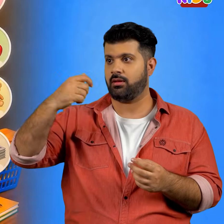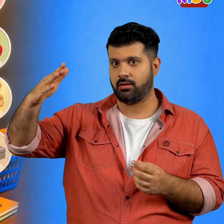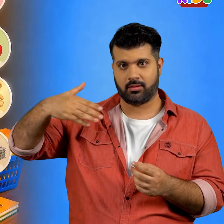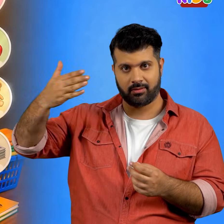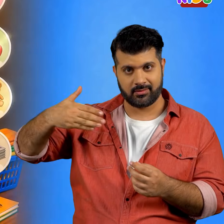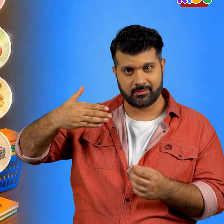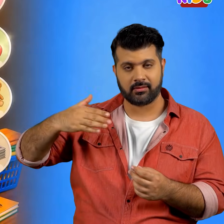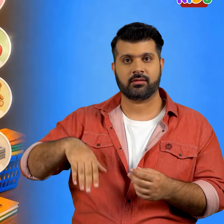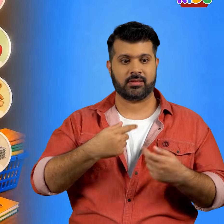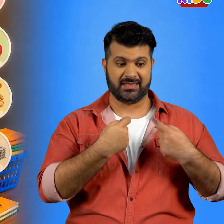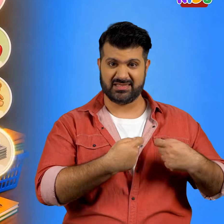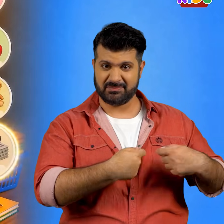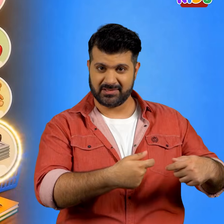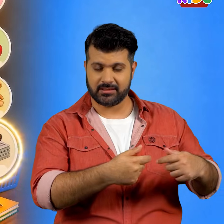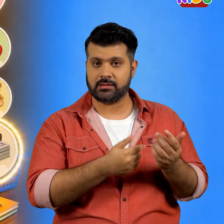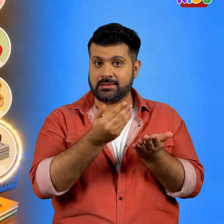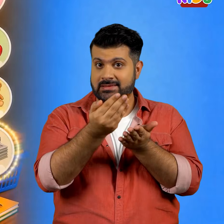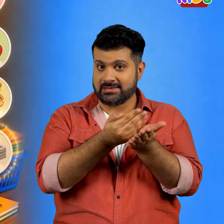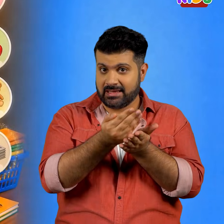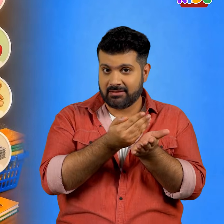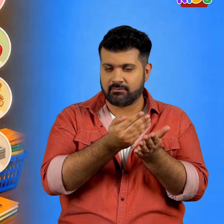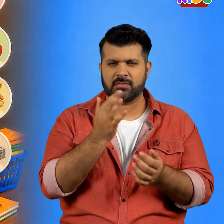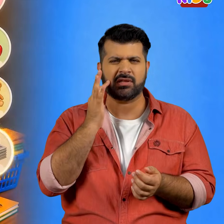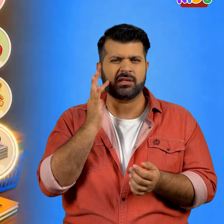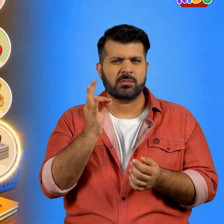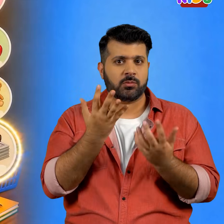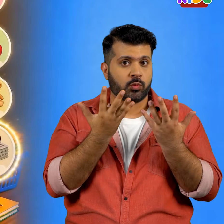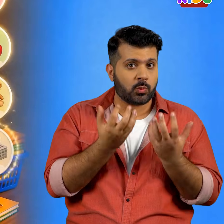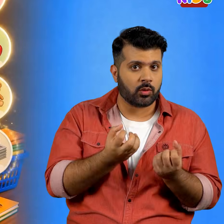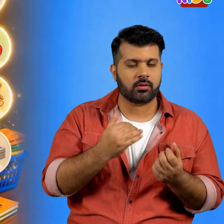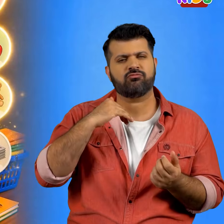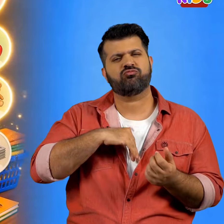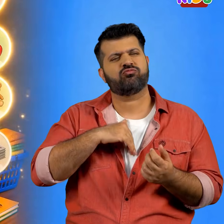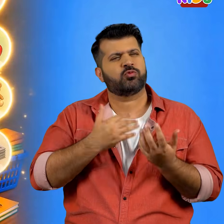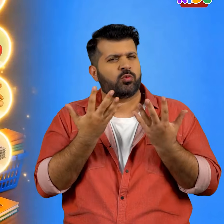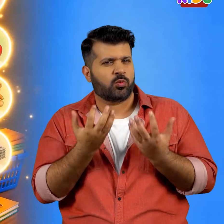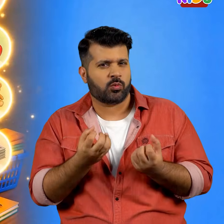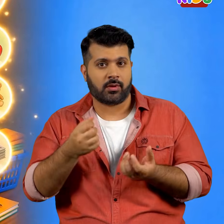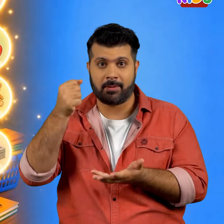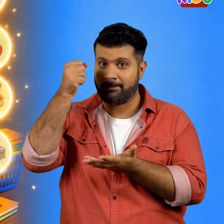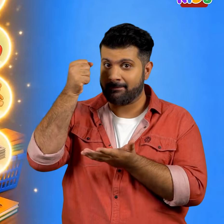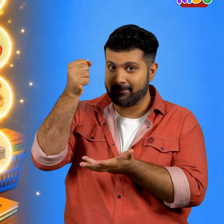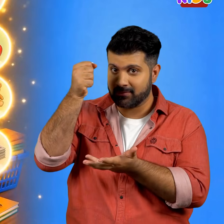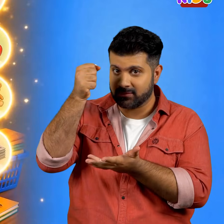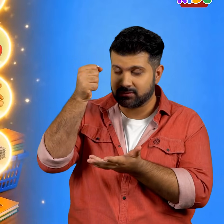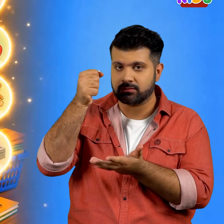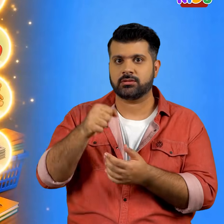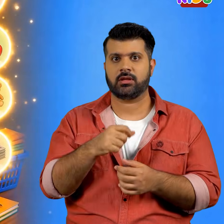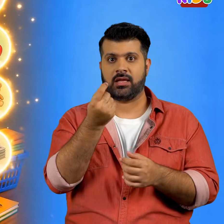income, spending, saving, needs, wants, budget,